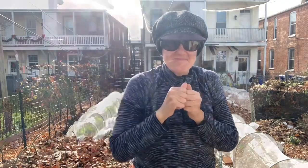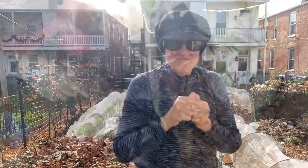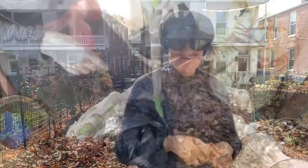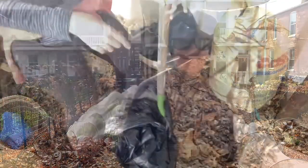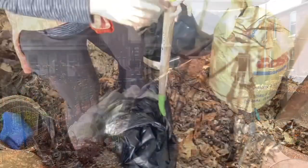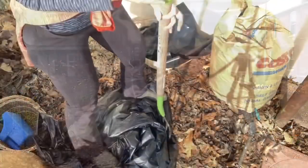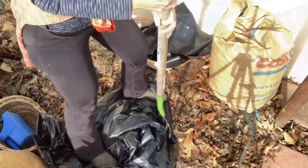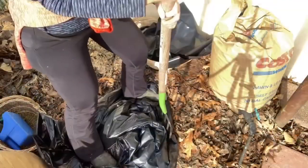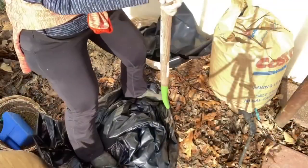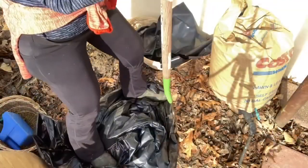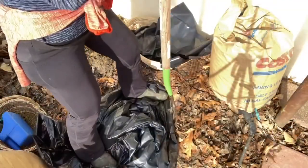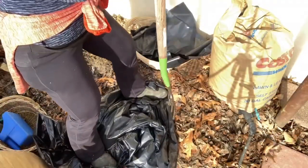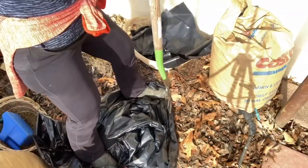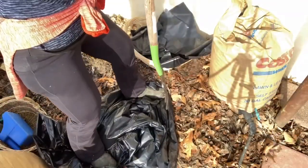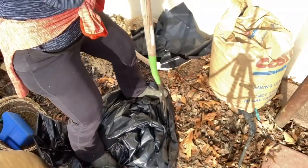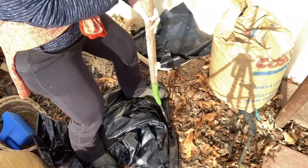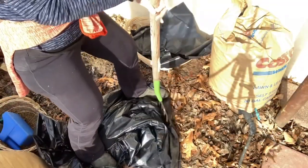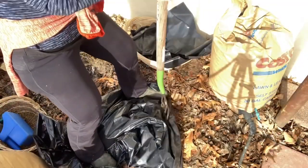Come on, let's learn together.